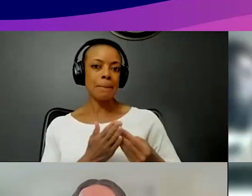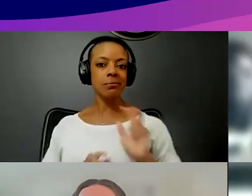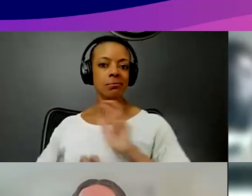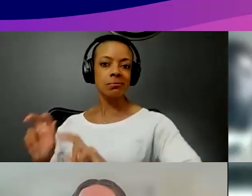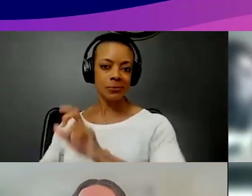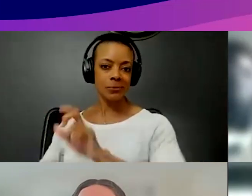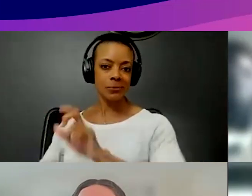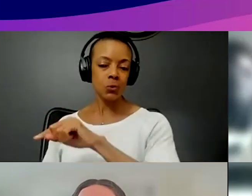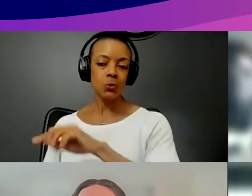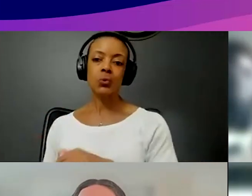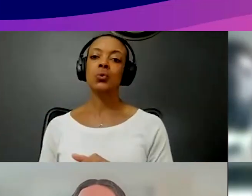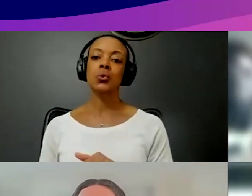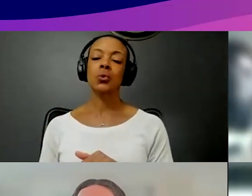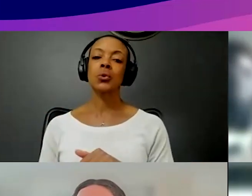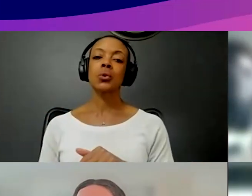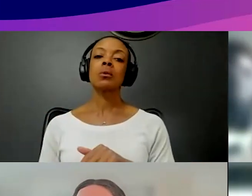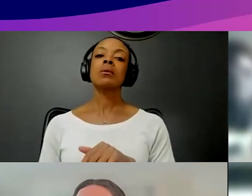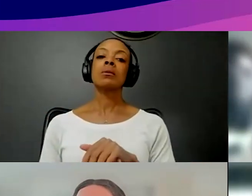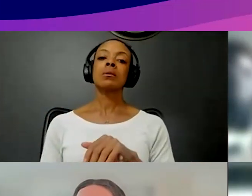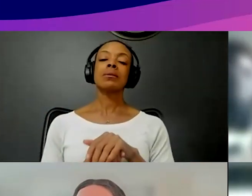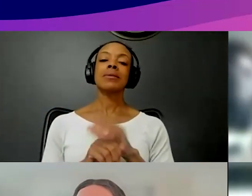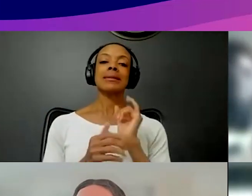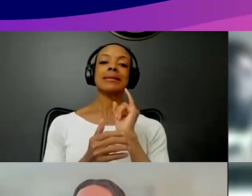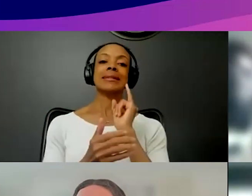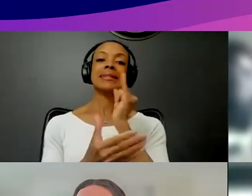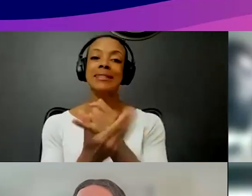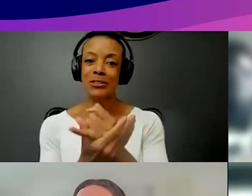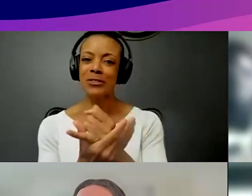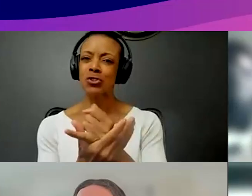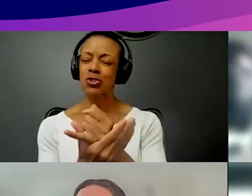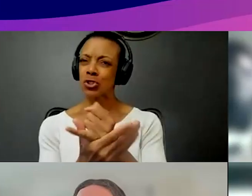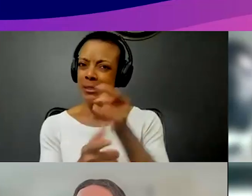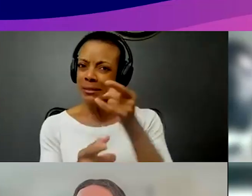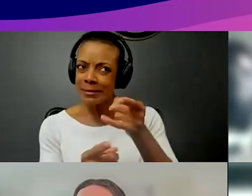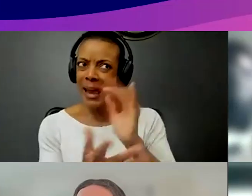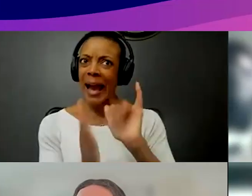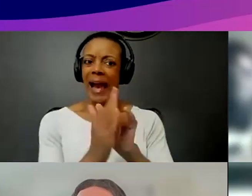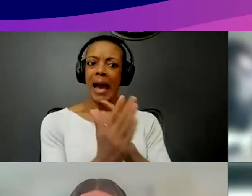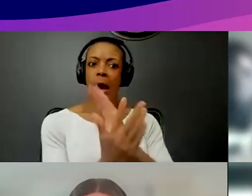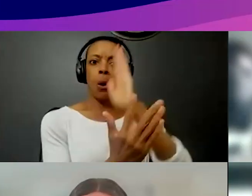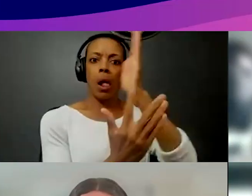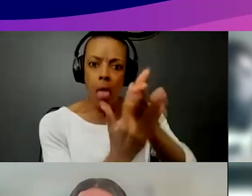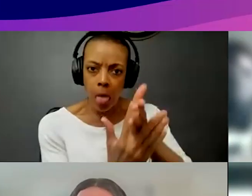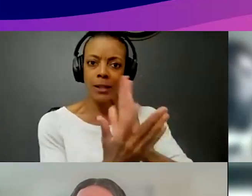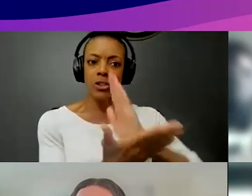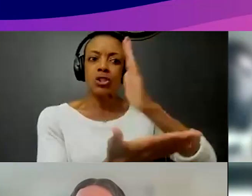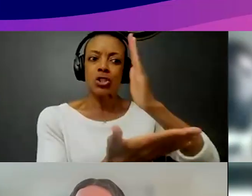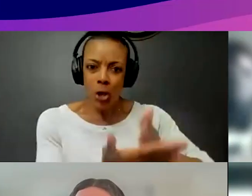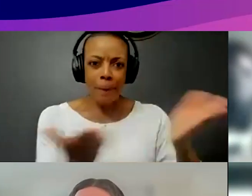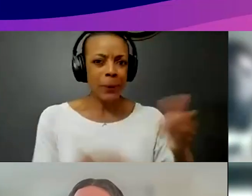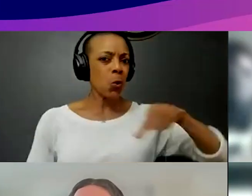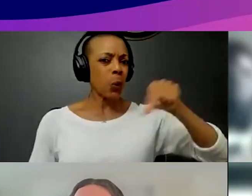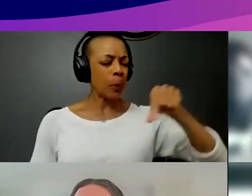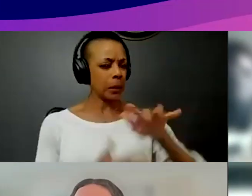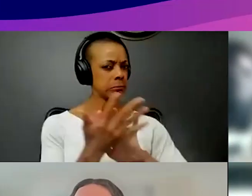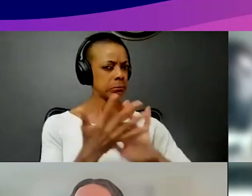the intervention part is still not clear in Quebec, how to intervene. And that's why we're thinking about maybe trying